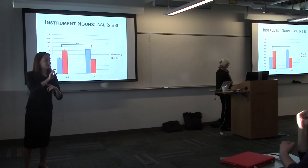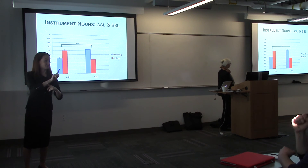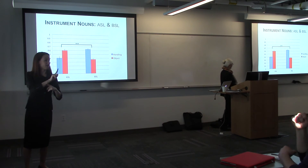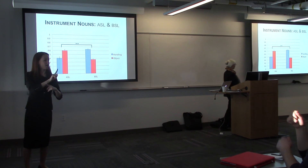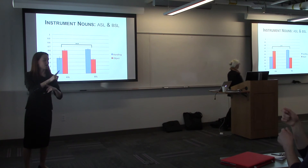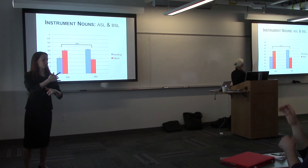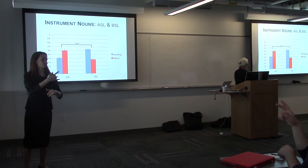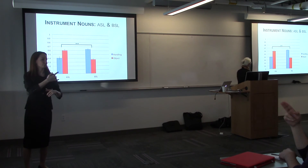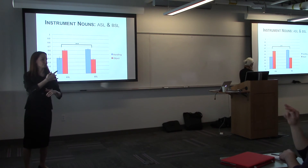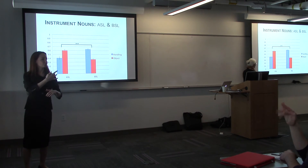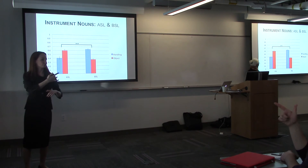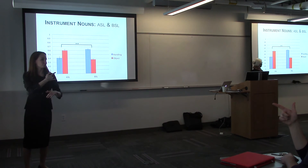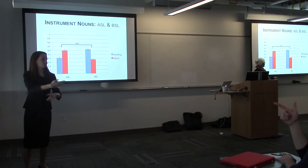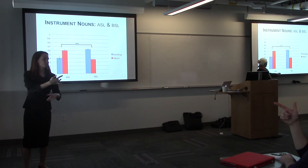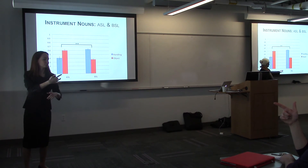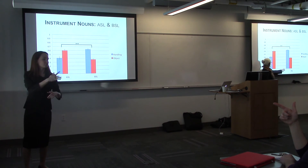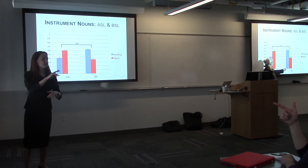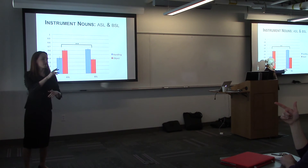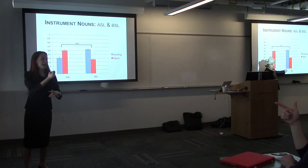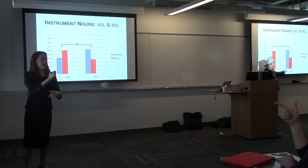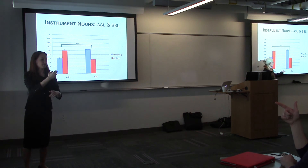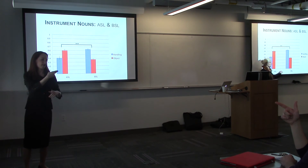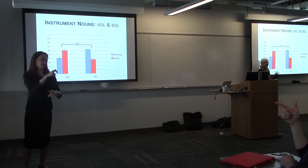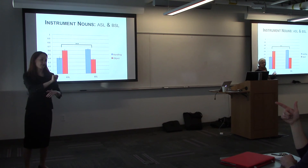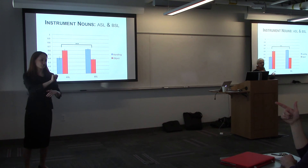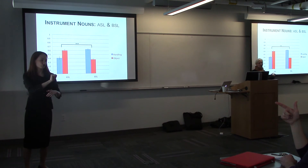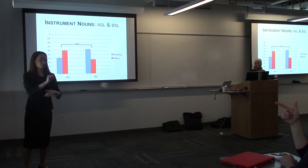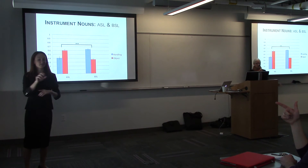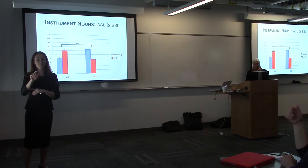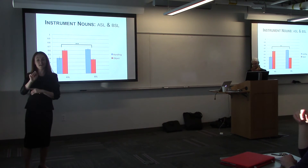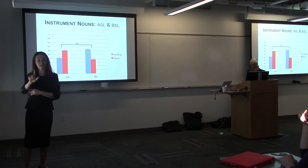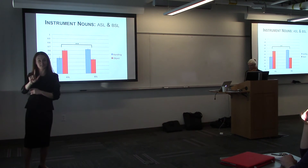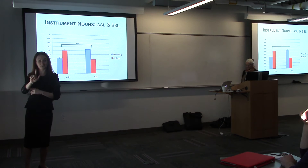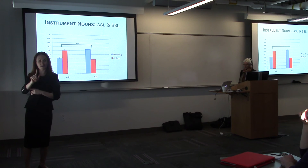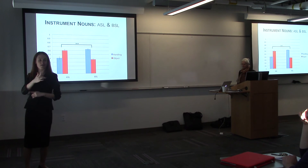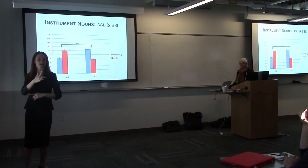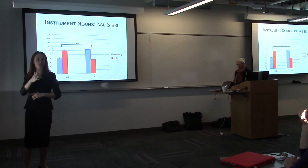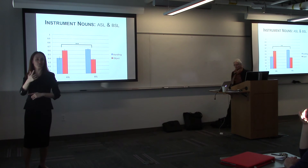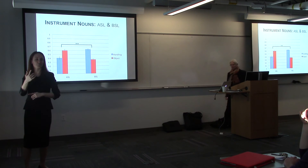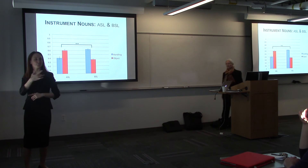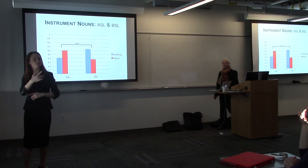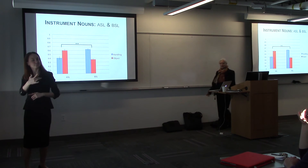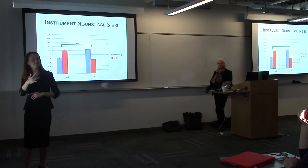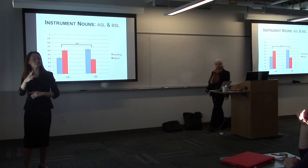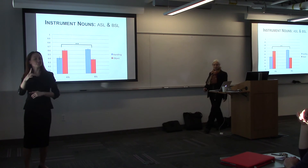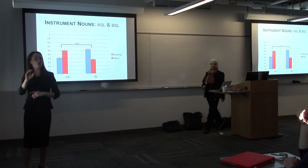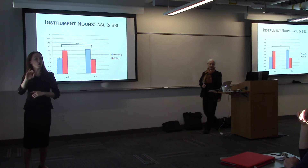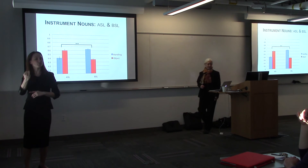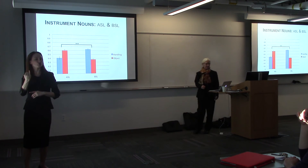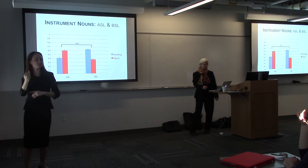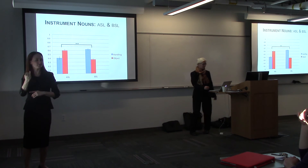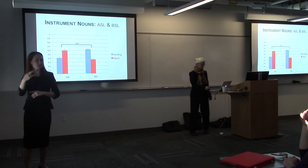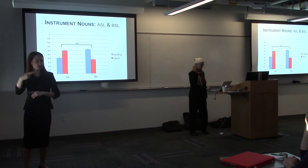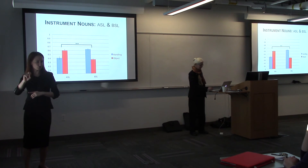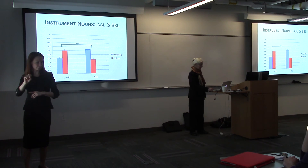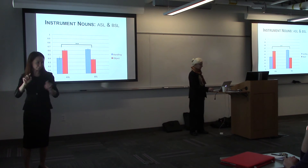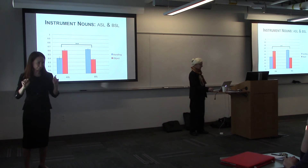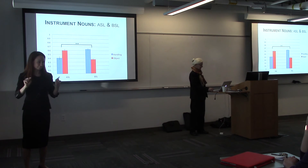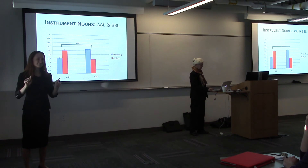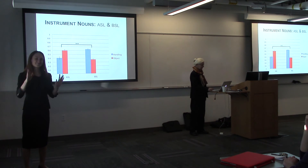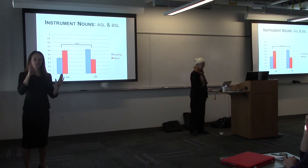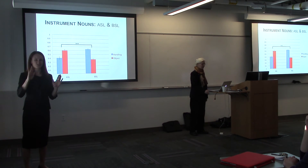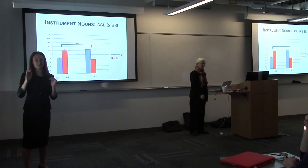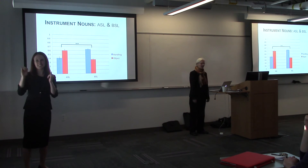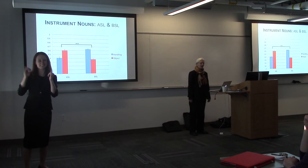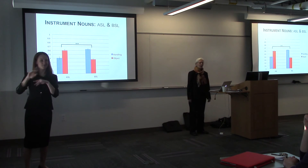handling handshakes, and ASL does prefer object handshakes. So at least we know we're getting, the same